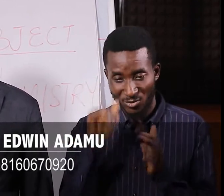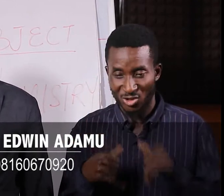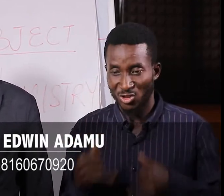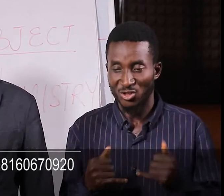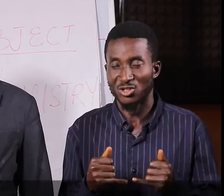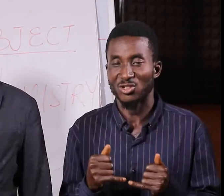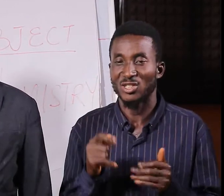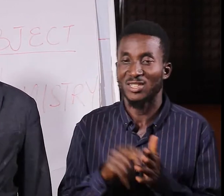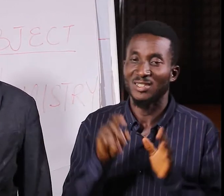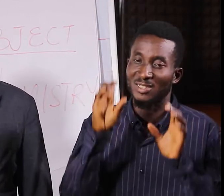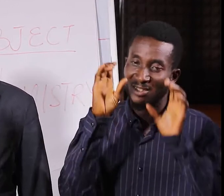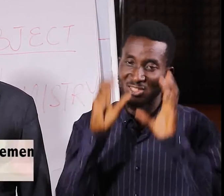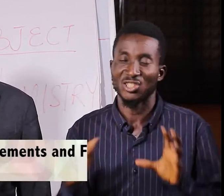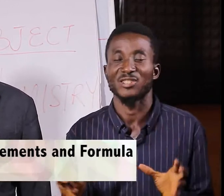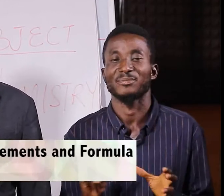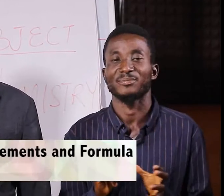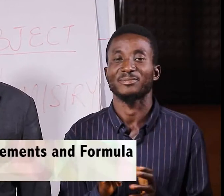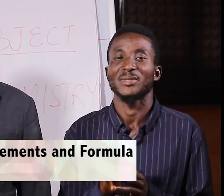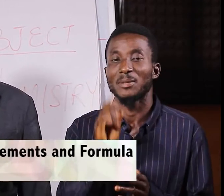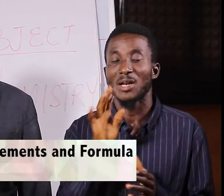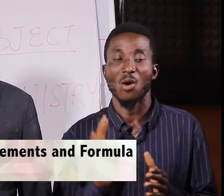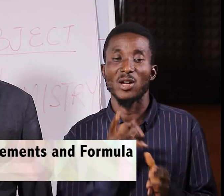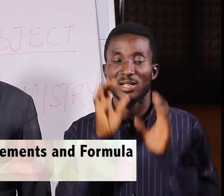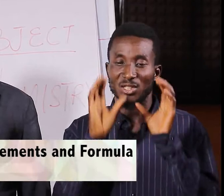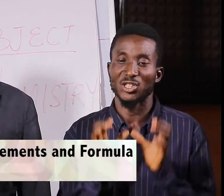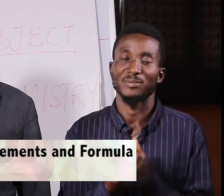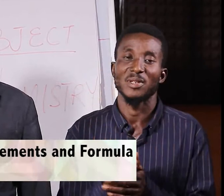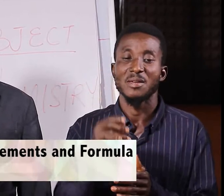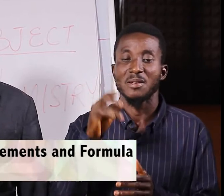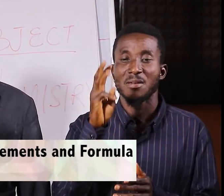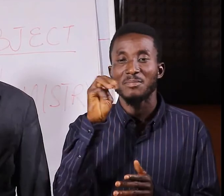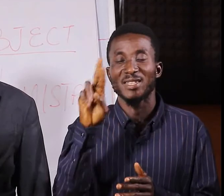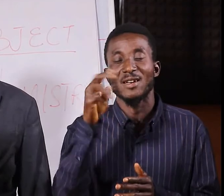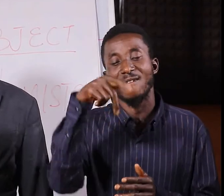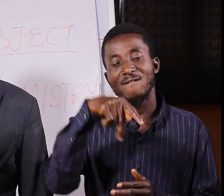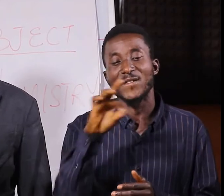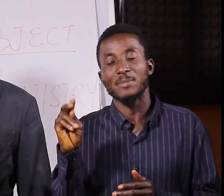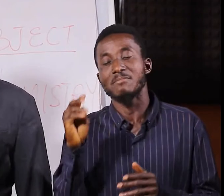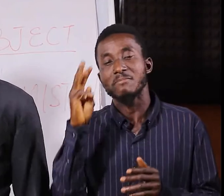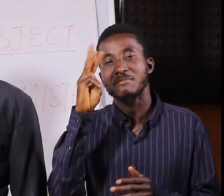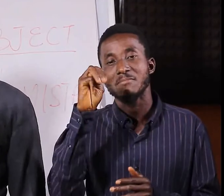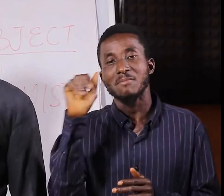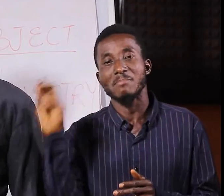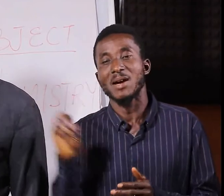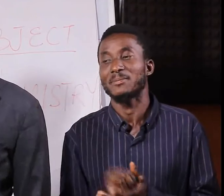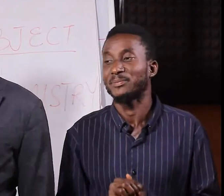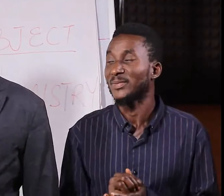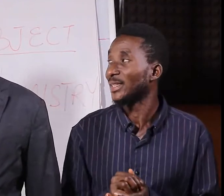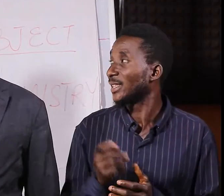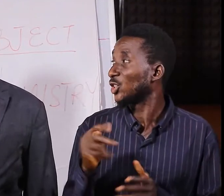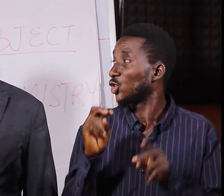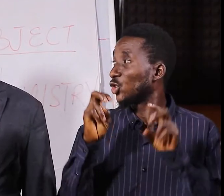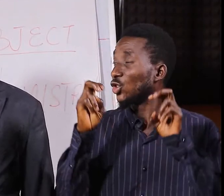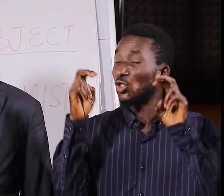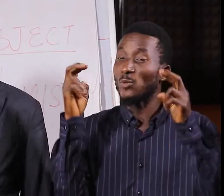presentation, beautifully presented by my noble colleague, Mr. Philip Mamman. Just like the topic, element